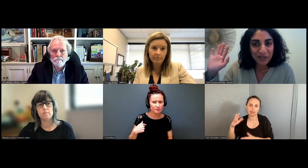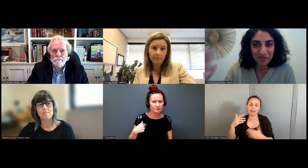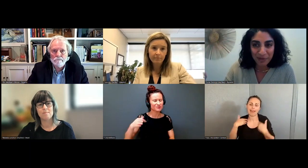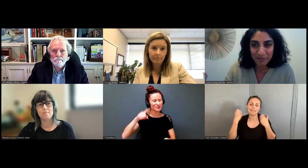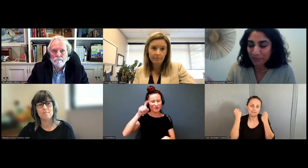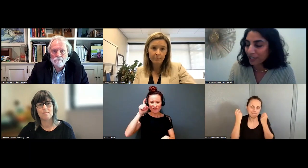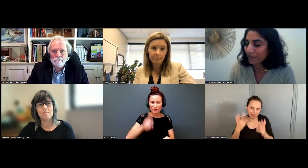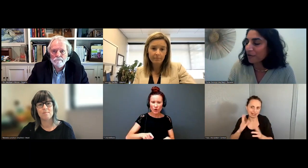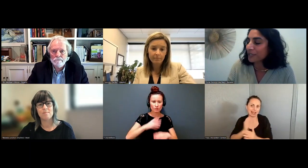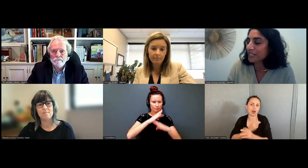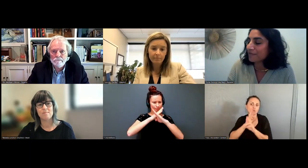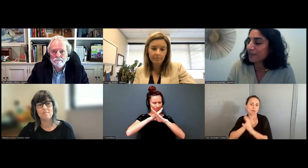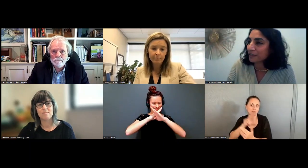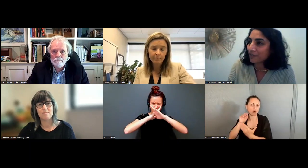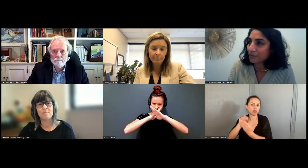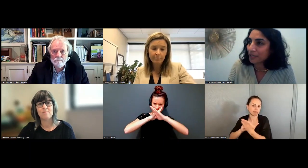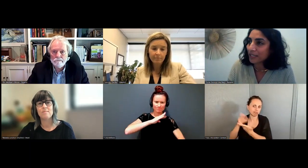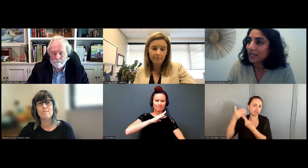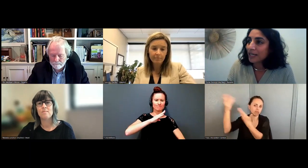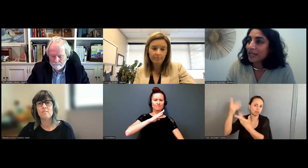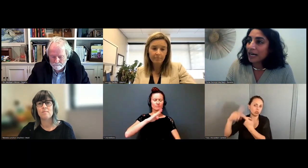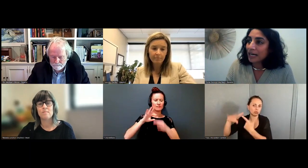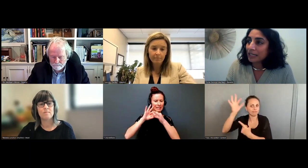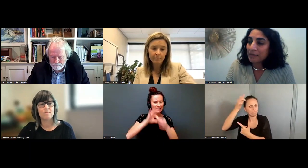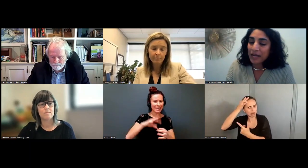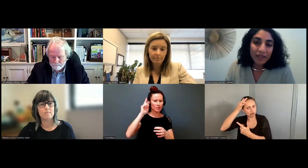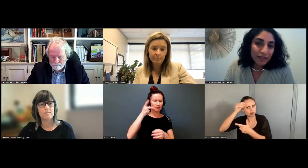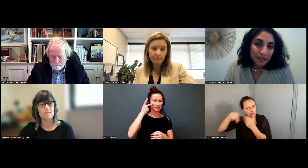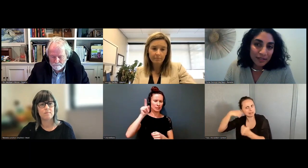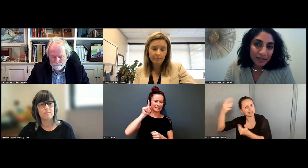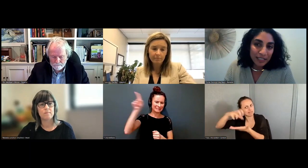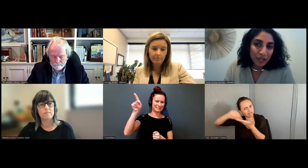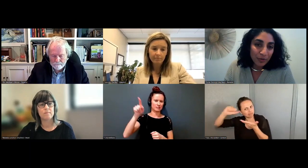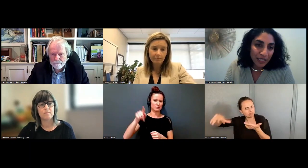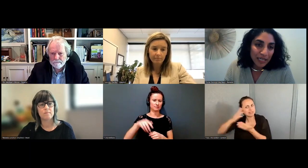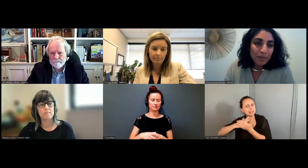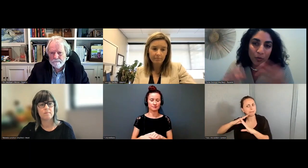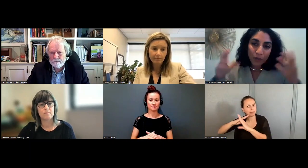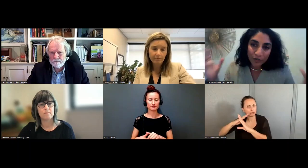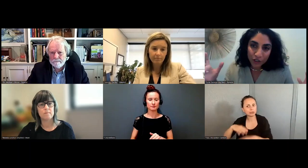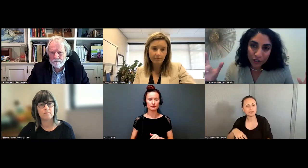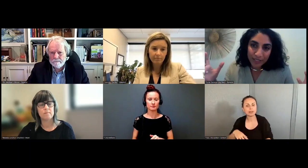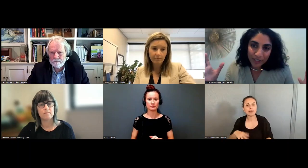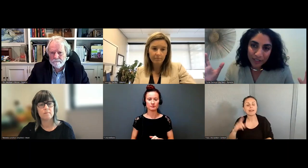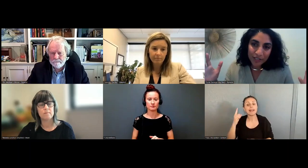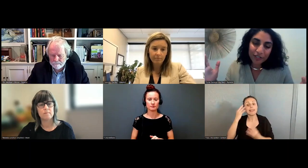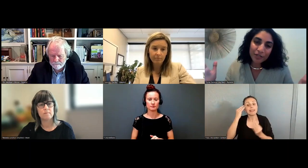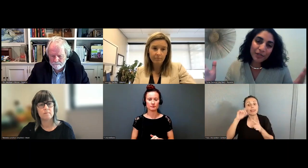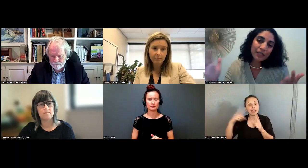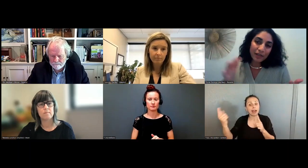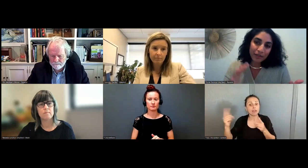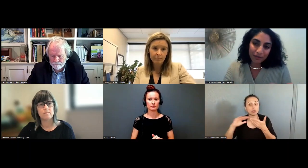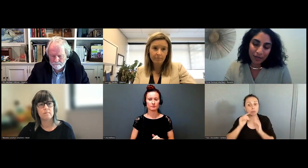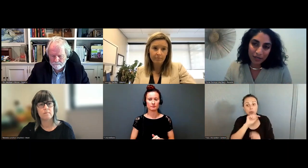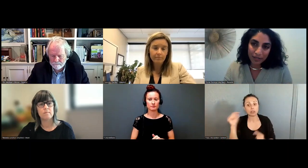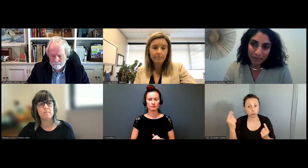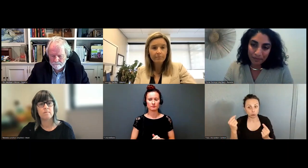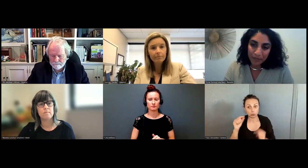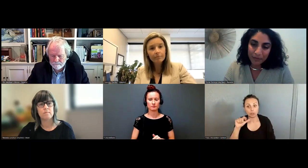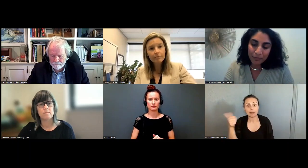report card that we've been putting forward to the federal government. And then thinking about what other jurisdictions are doing, the